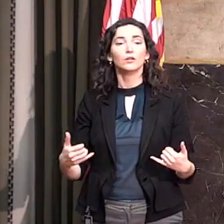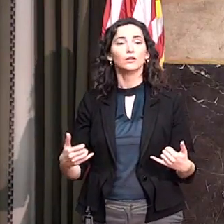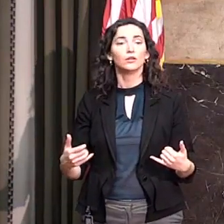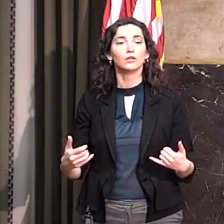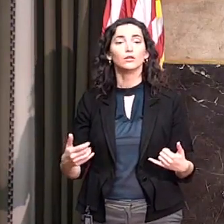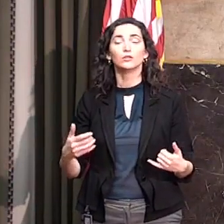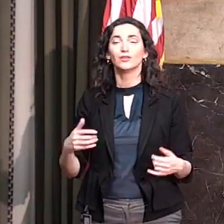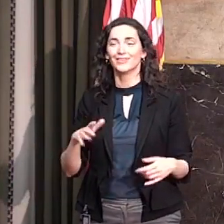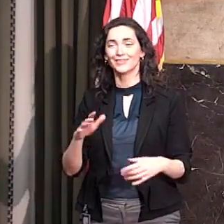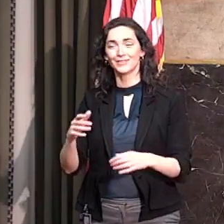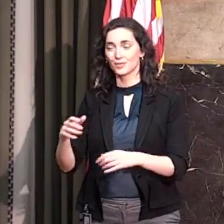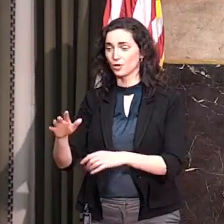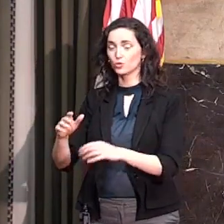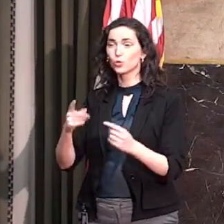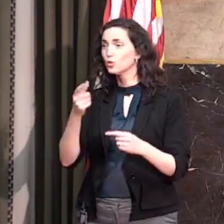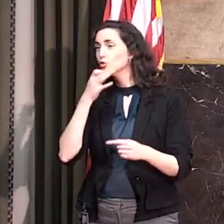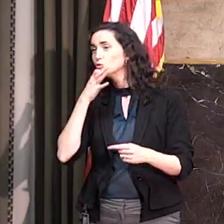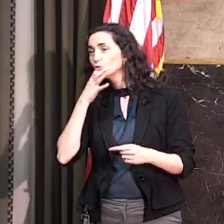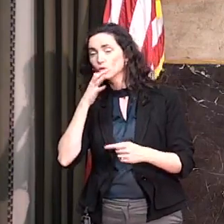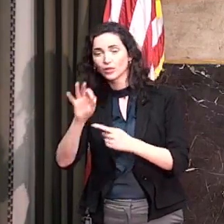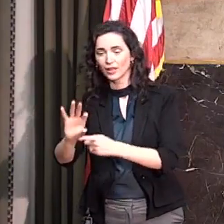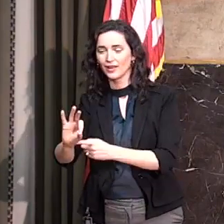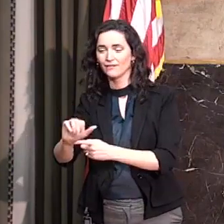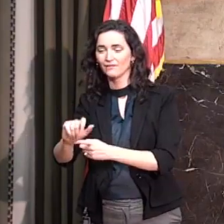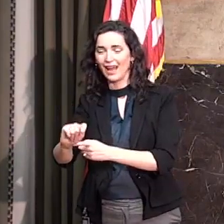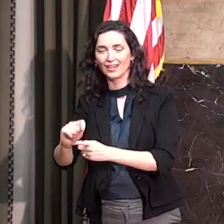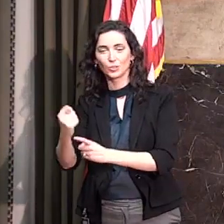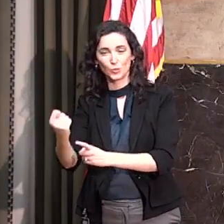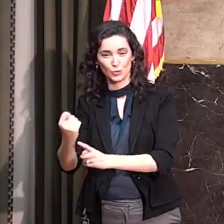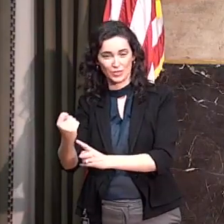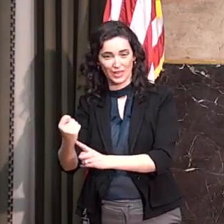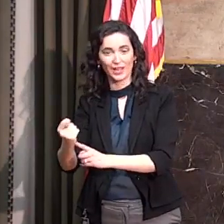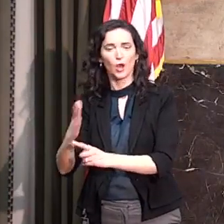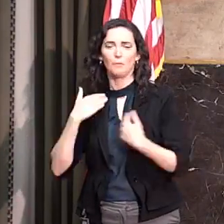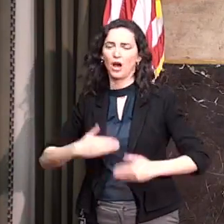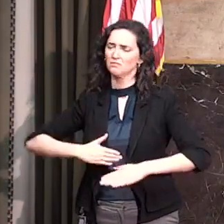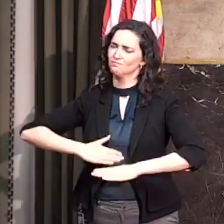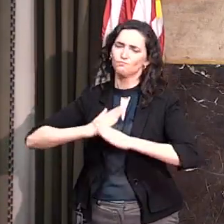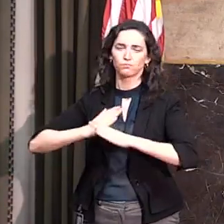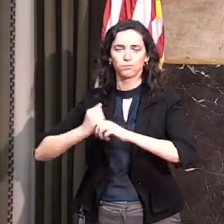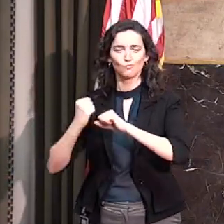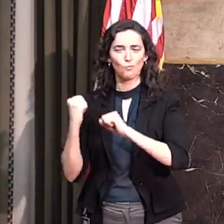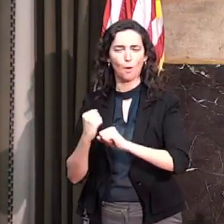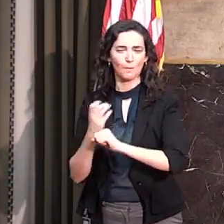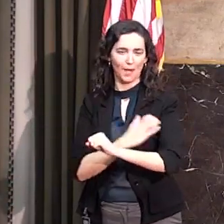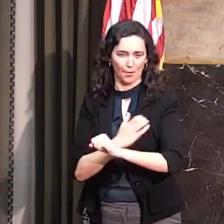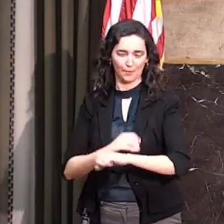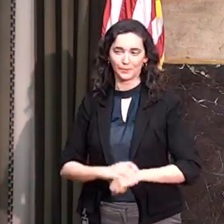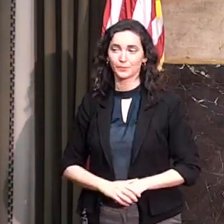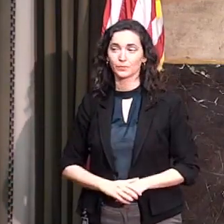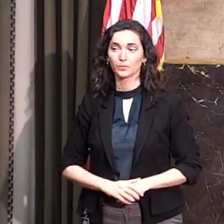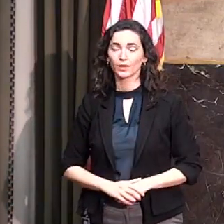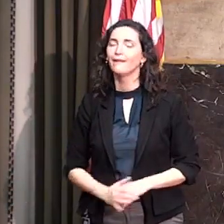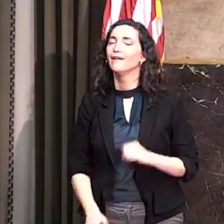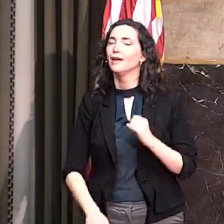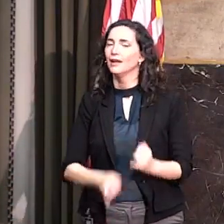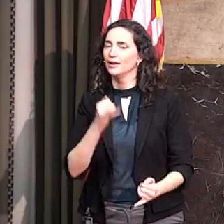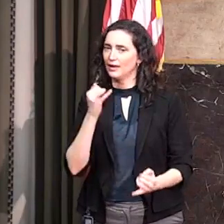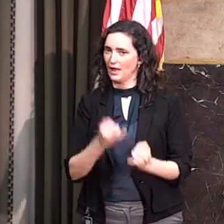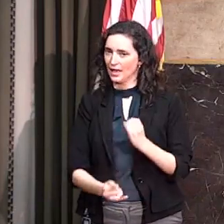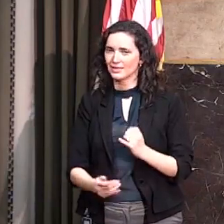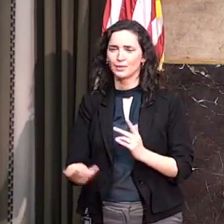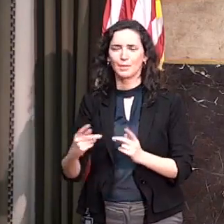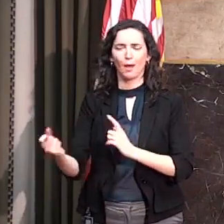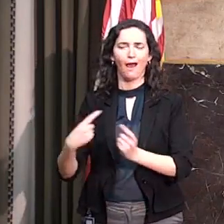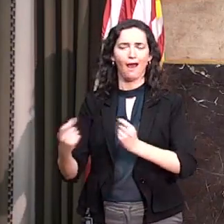immunity by Fat Tuesday. Finally, before I take questions, just a quick comment, because I've been asked a number of times.